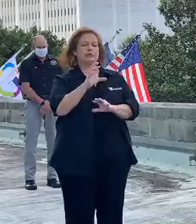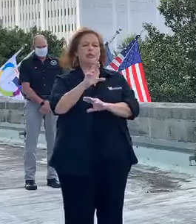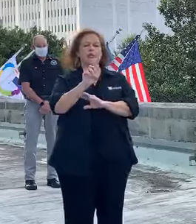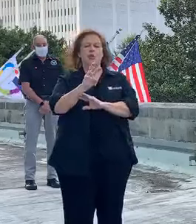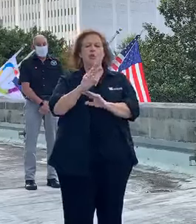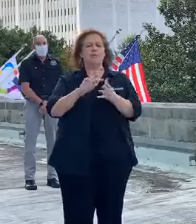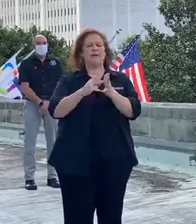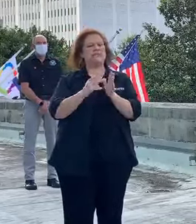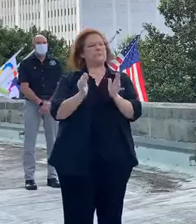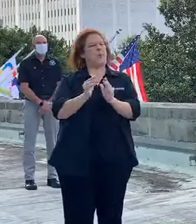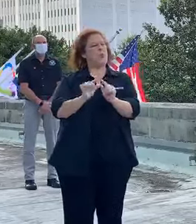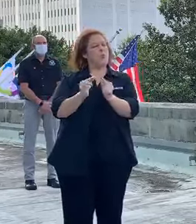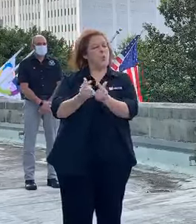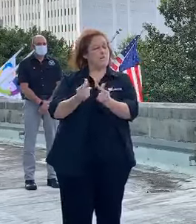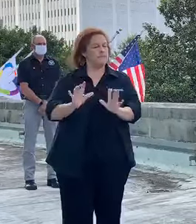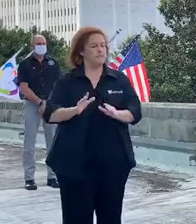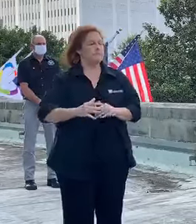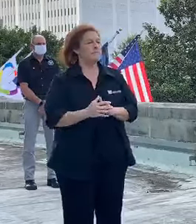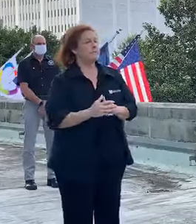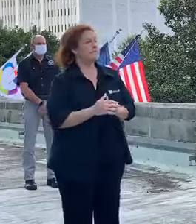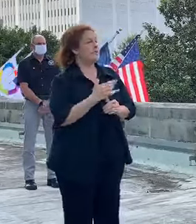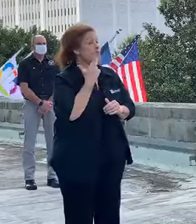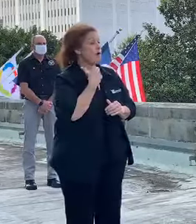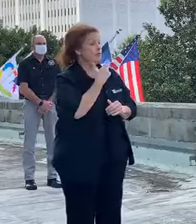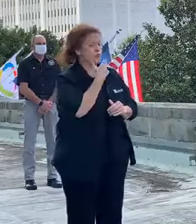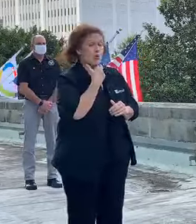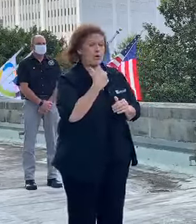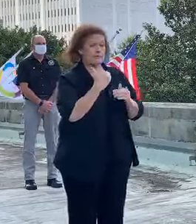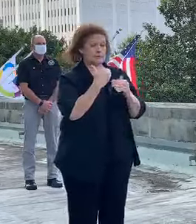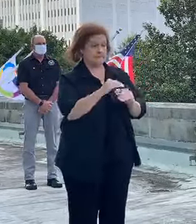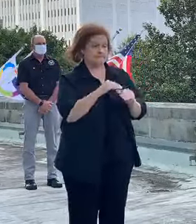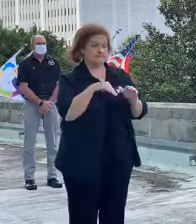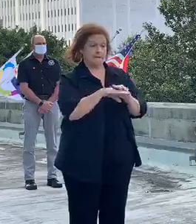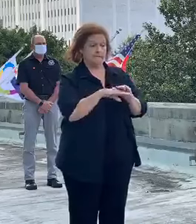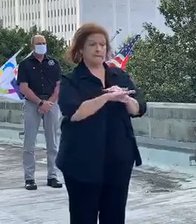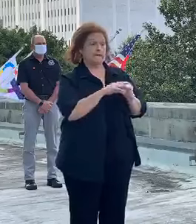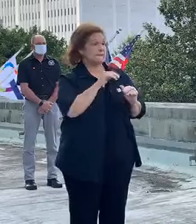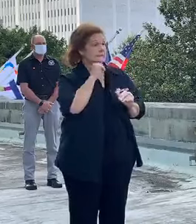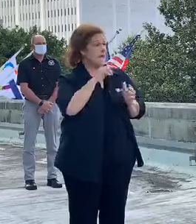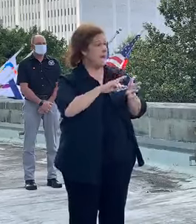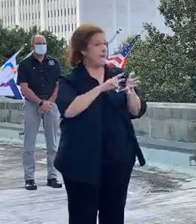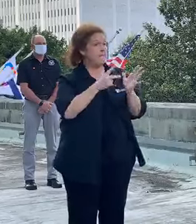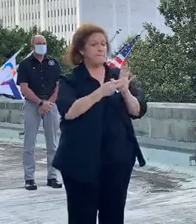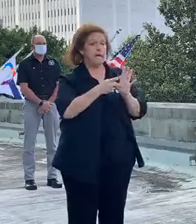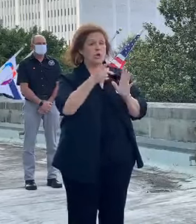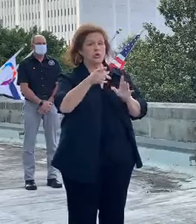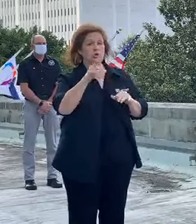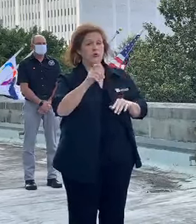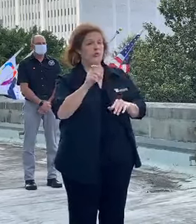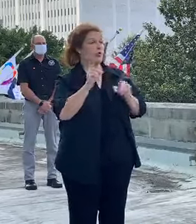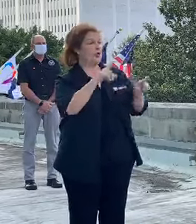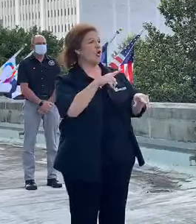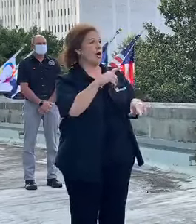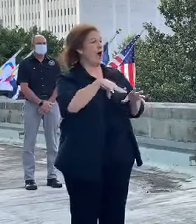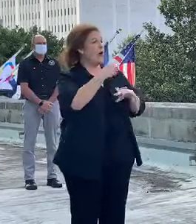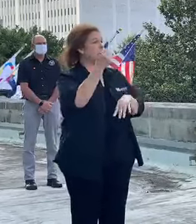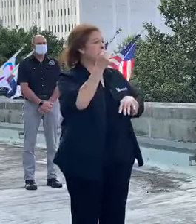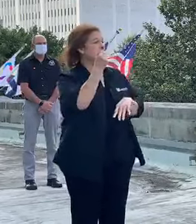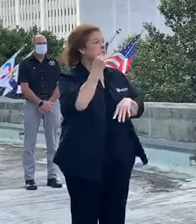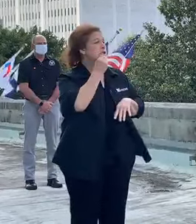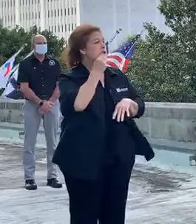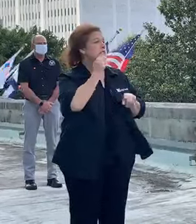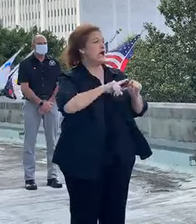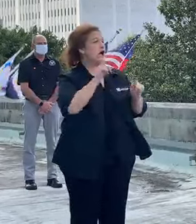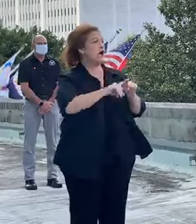for example, restaurants to open at a limited capacity does not mean that you should be going out to dinner every night with a different group